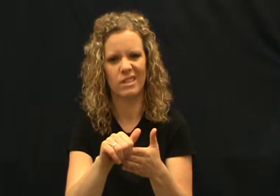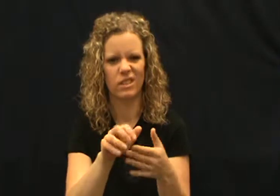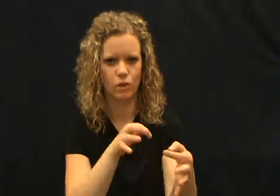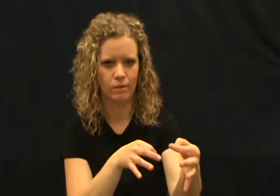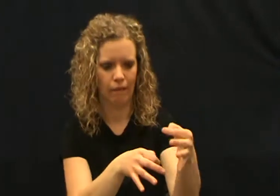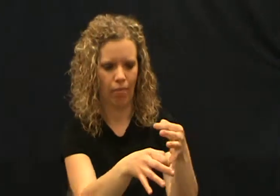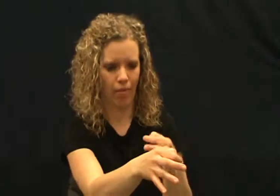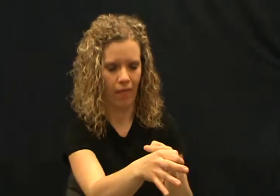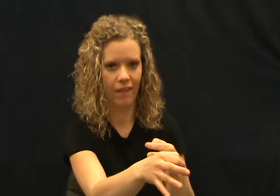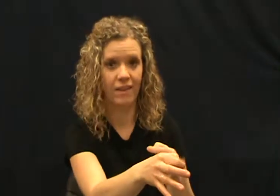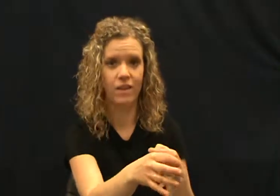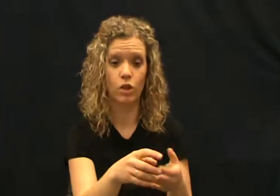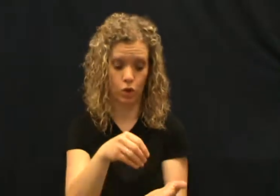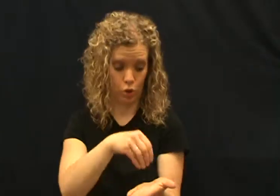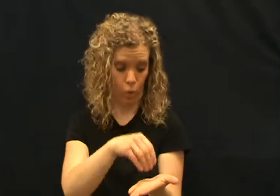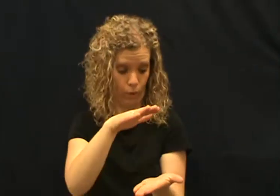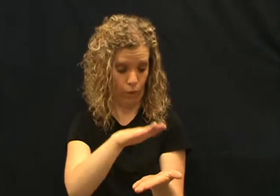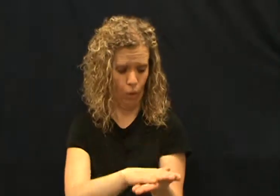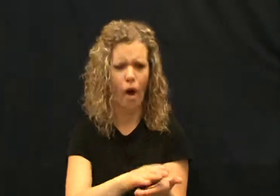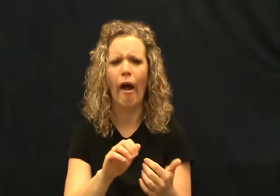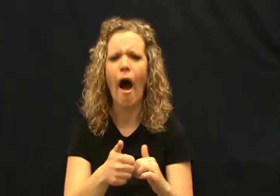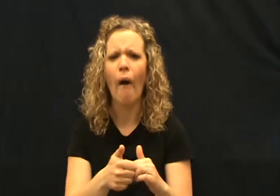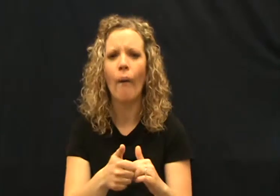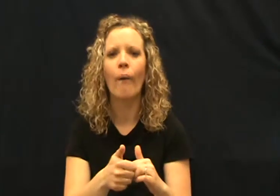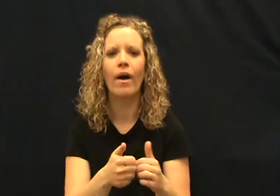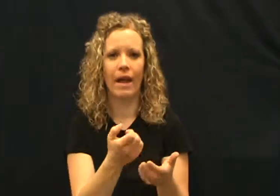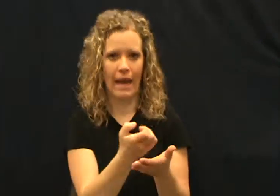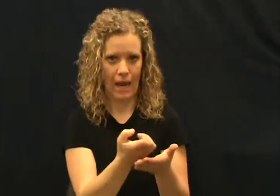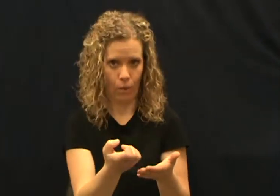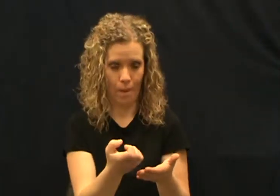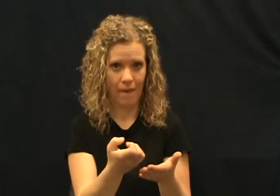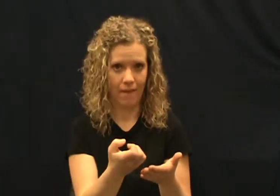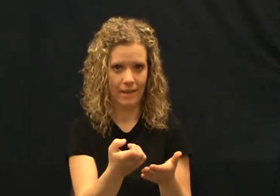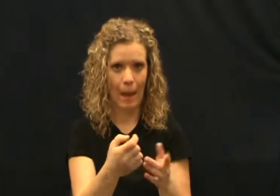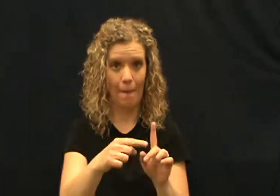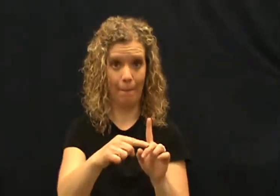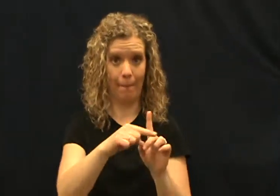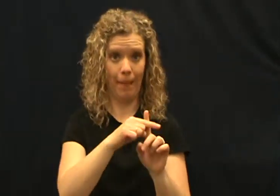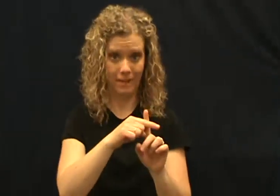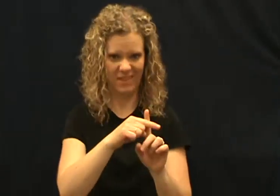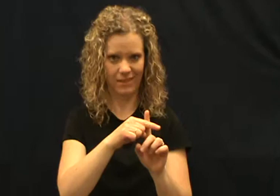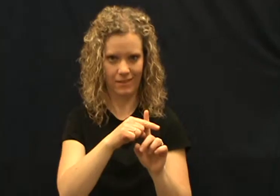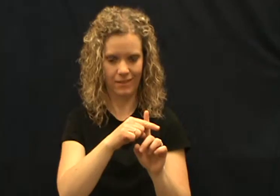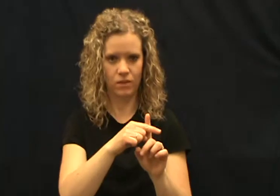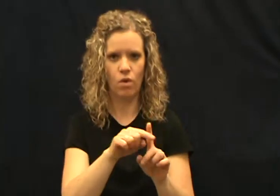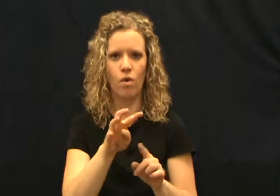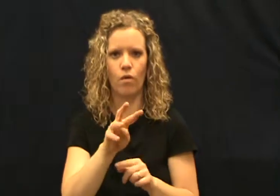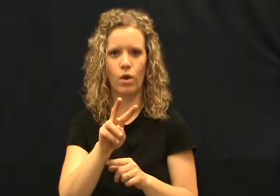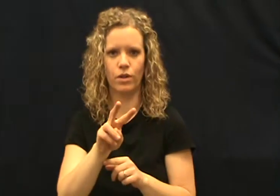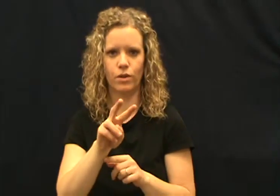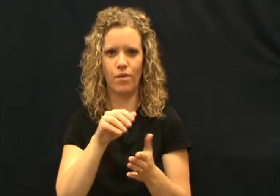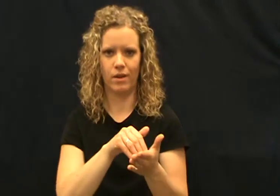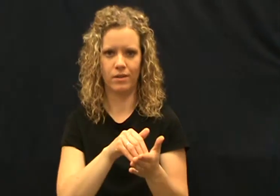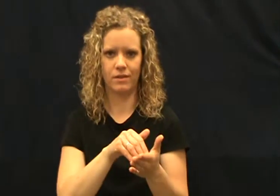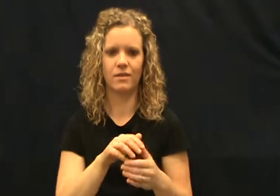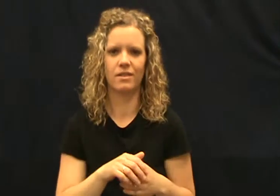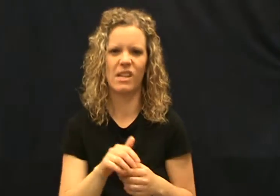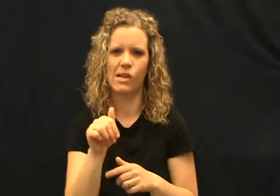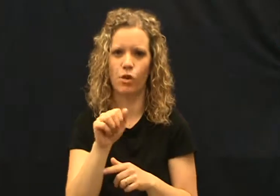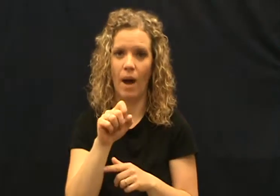that as equipment plus $42,000. So our assets under equipment increase $42,000,